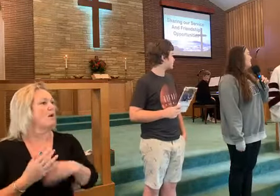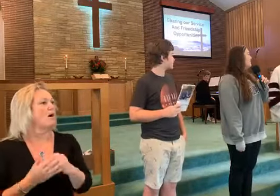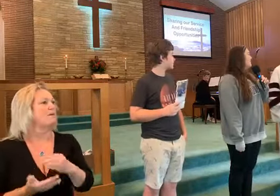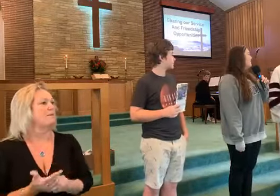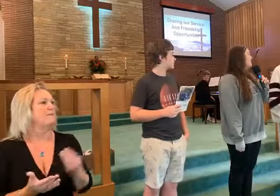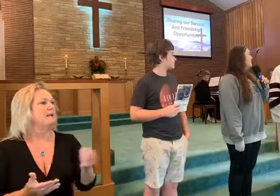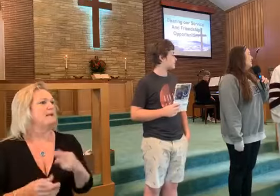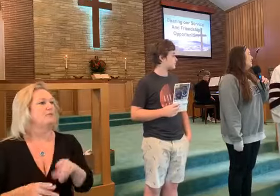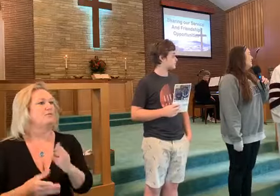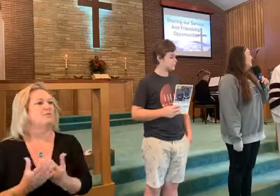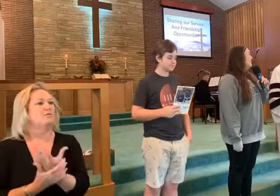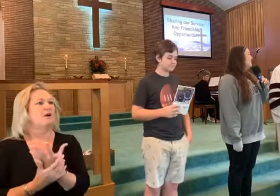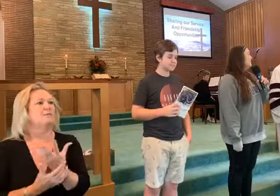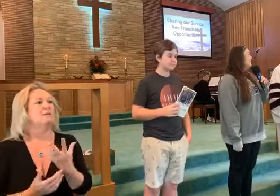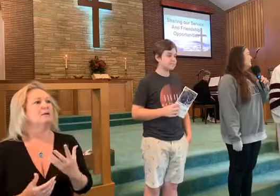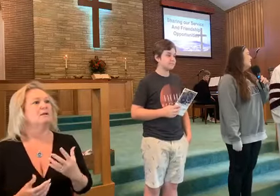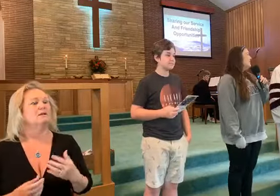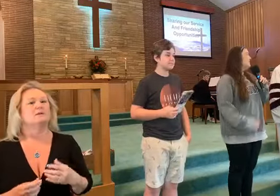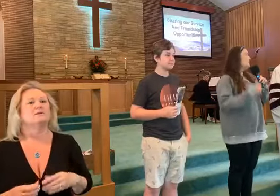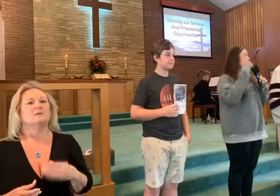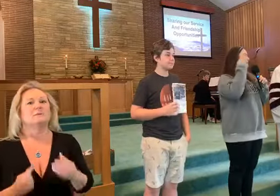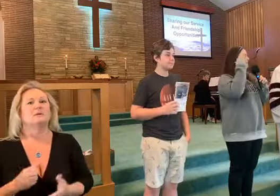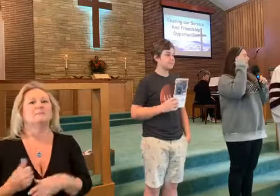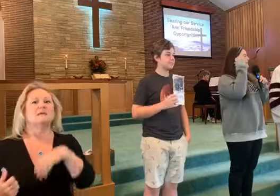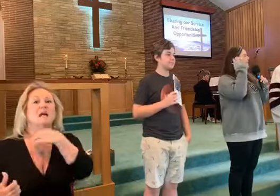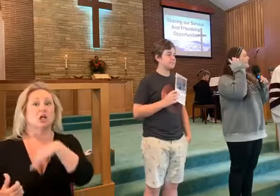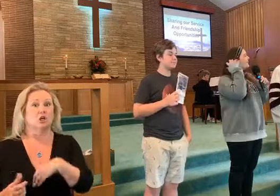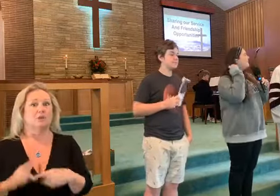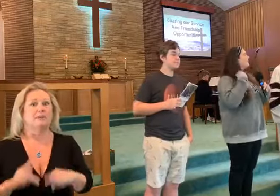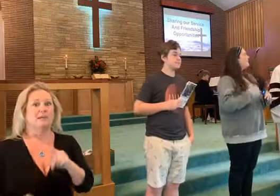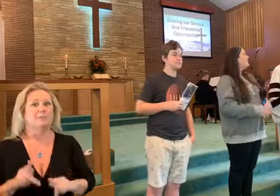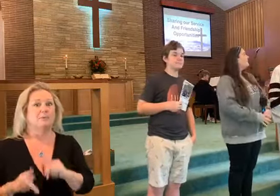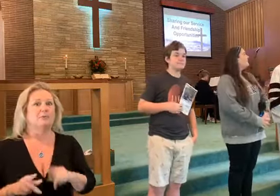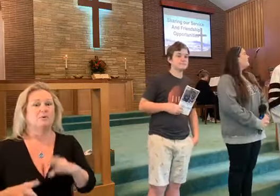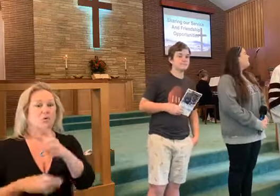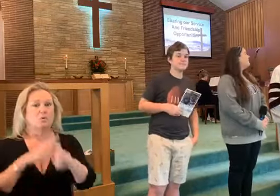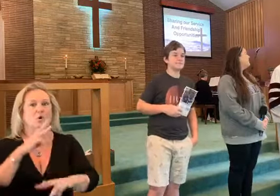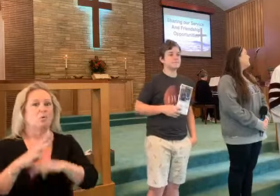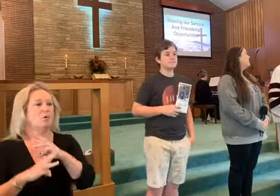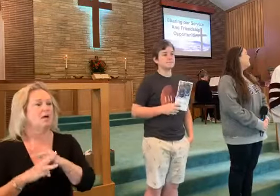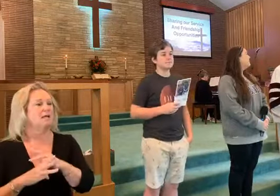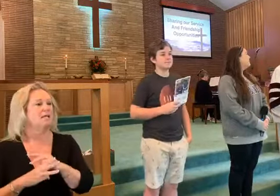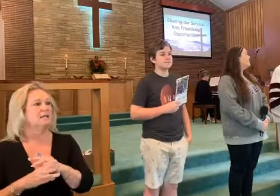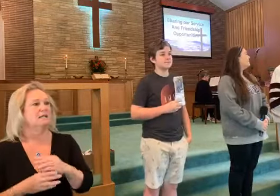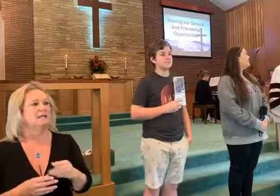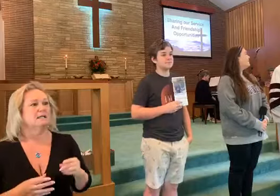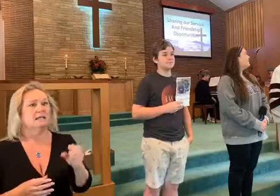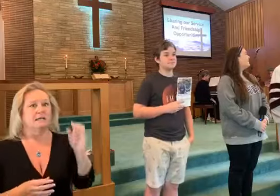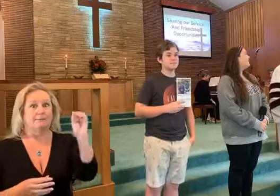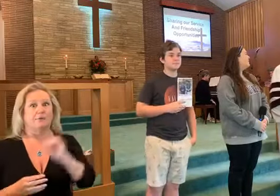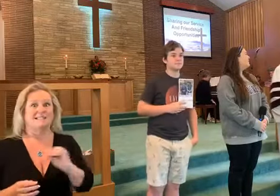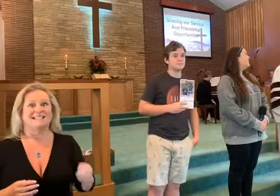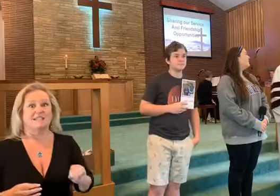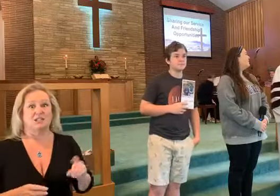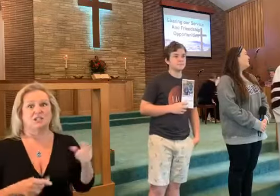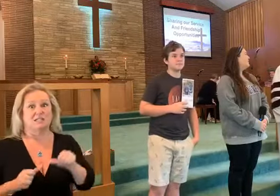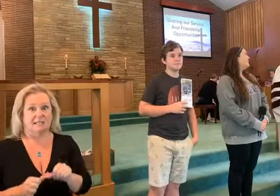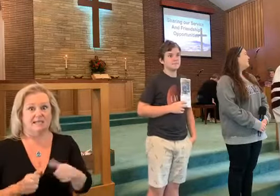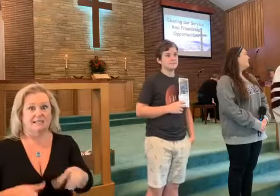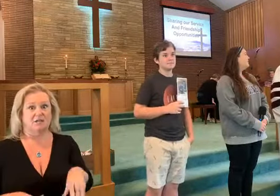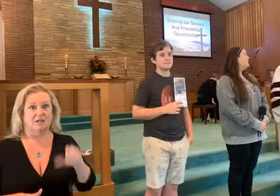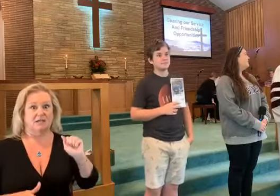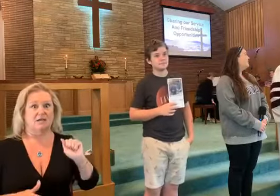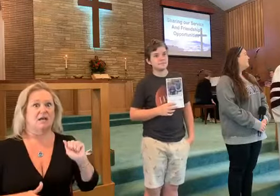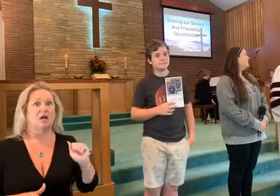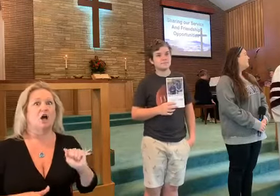to CROP, which helps to address hunger issues worldwide. And a percentage of it stays here and goes to